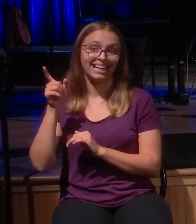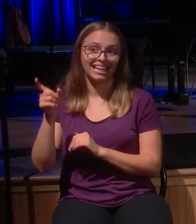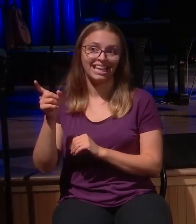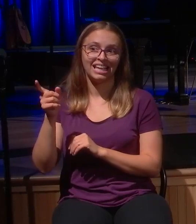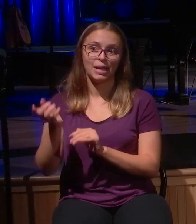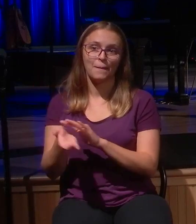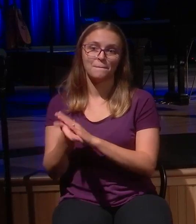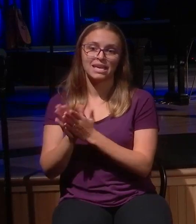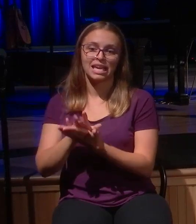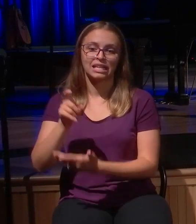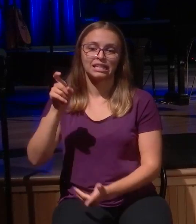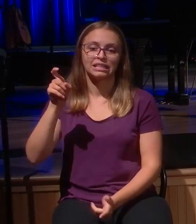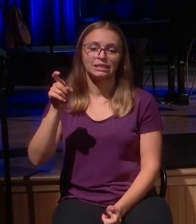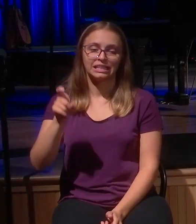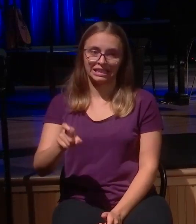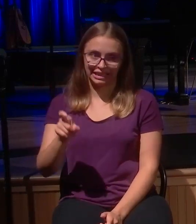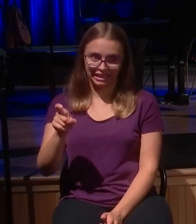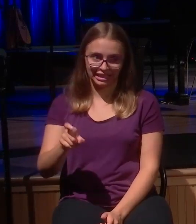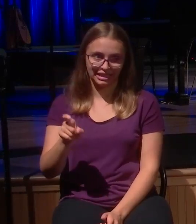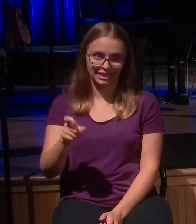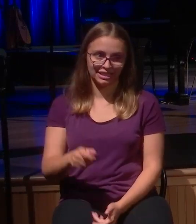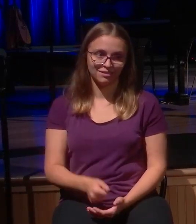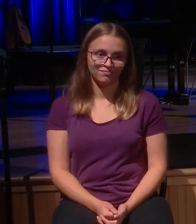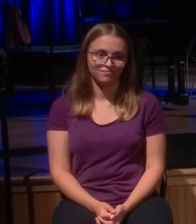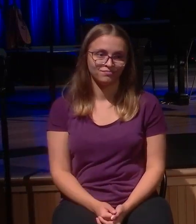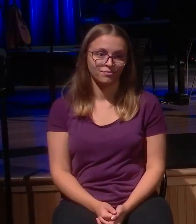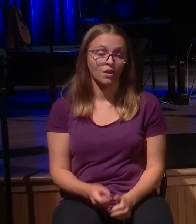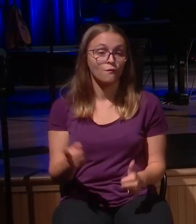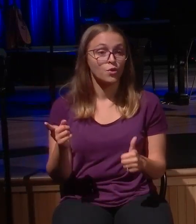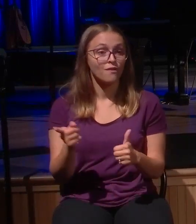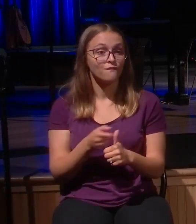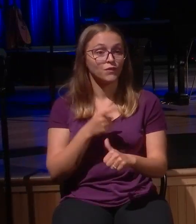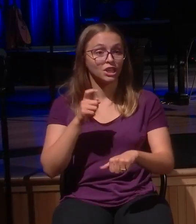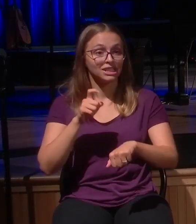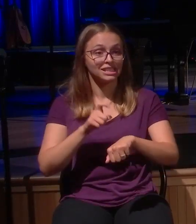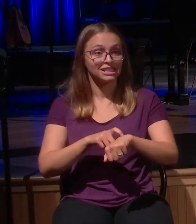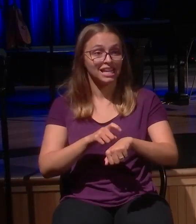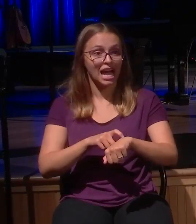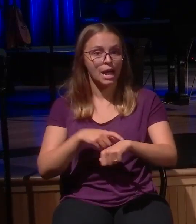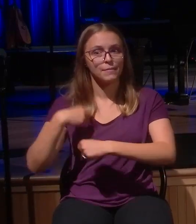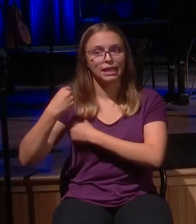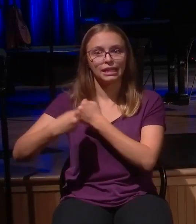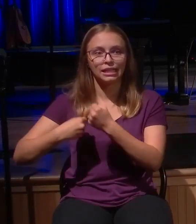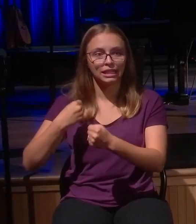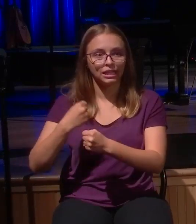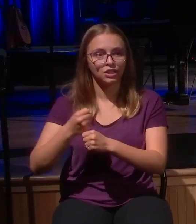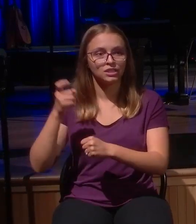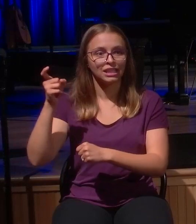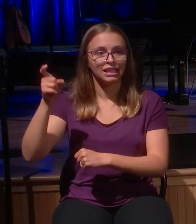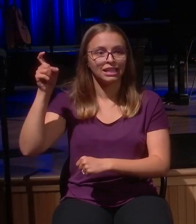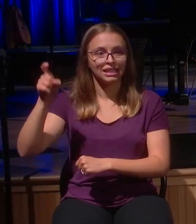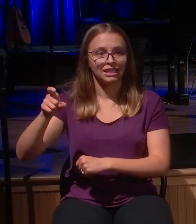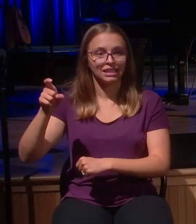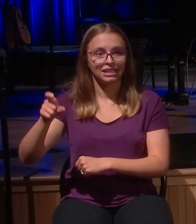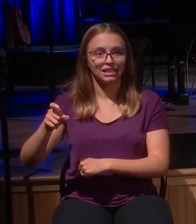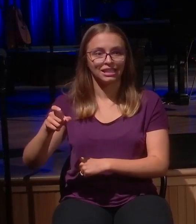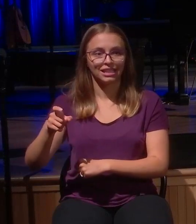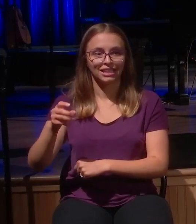In need. For the first time, perhaps in years, this prodigal finally discovered that he was at a